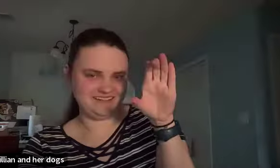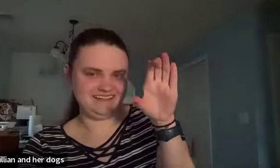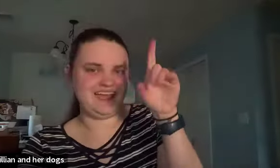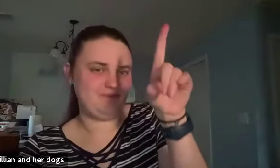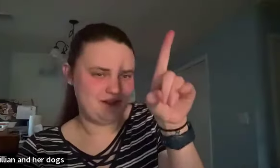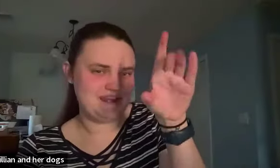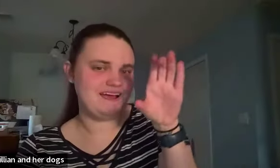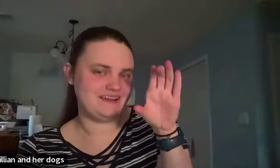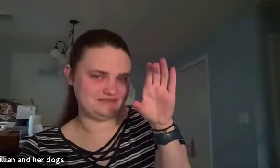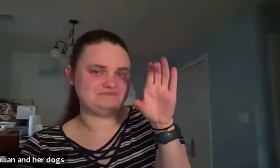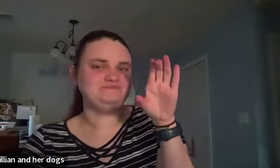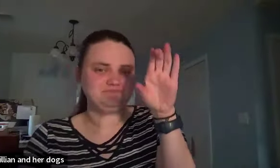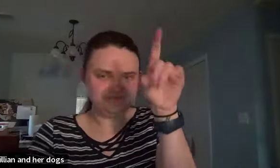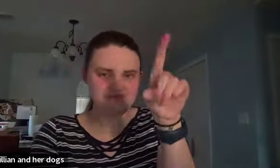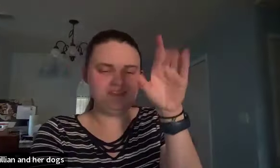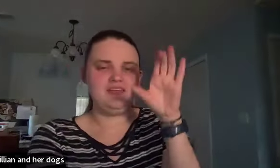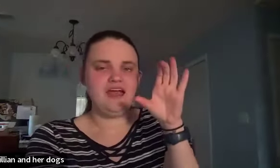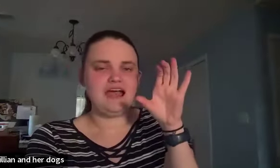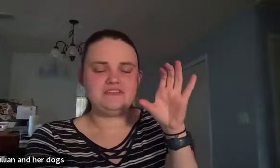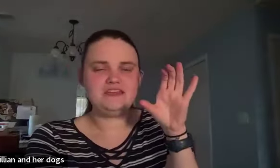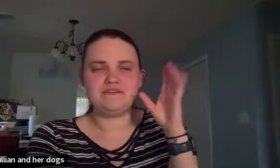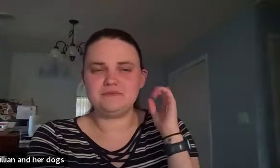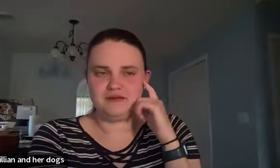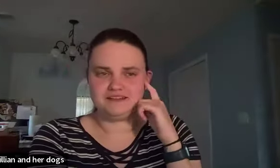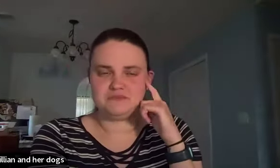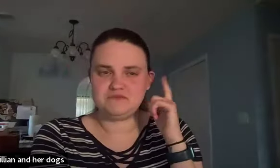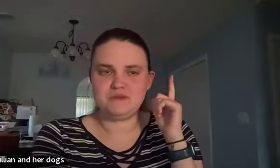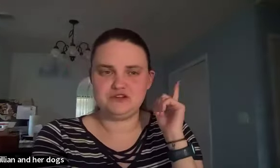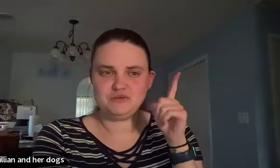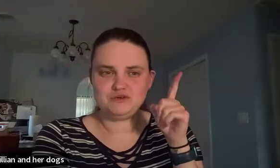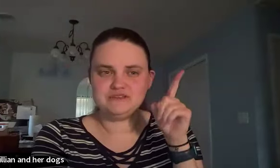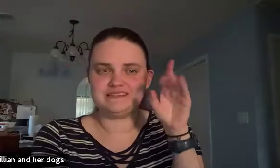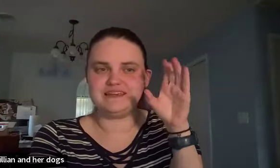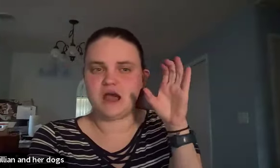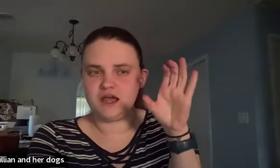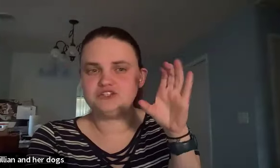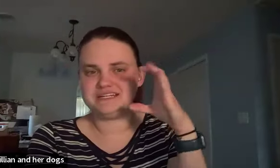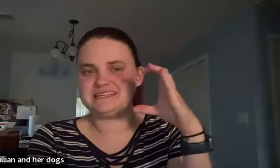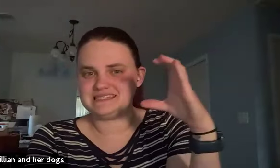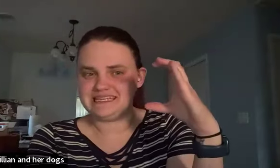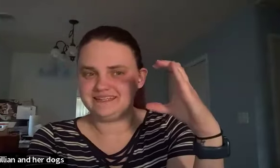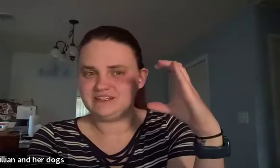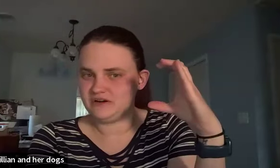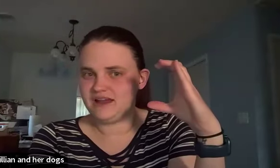100. Yeah, 100. I think if I'm correct on my Roman numerals, 100 is a C,